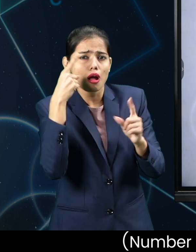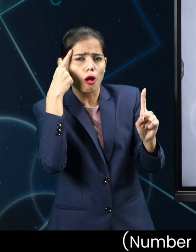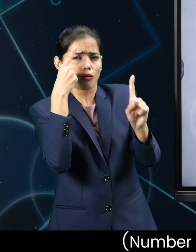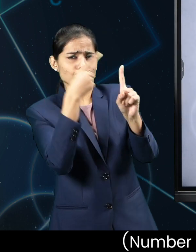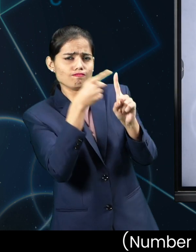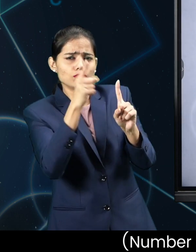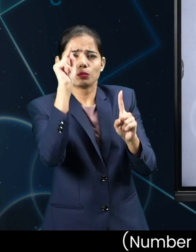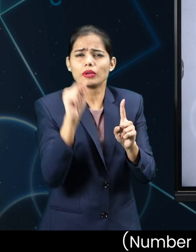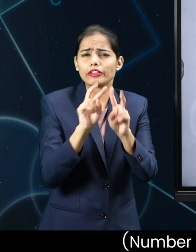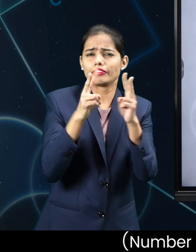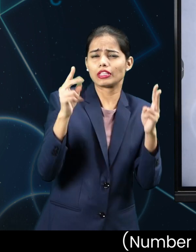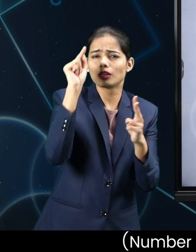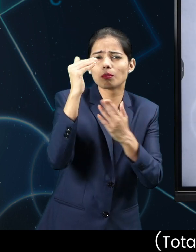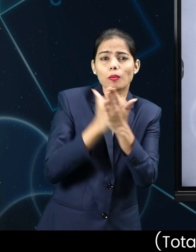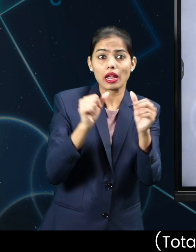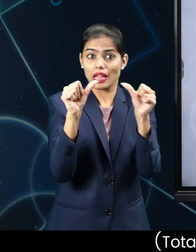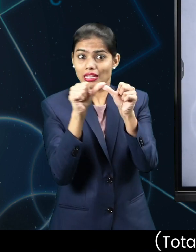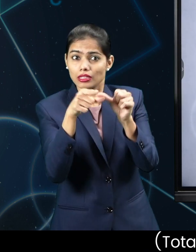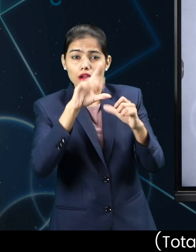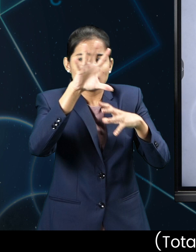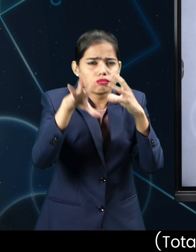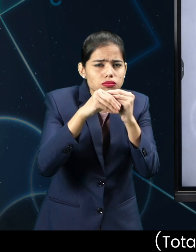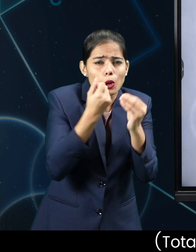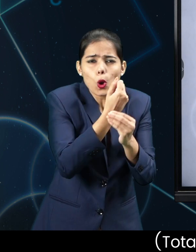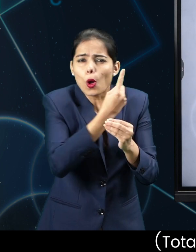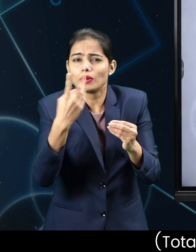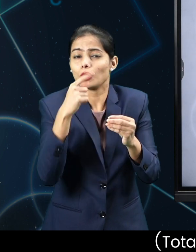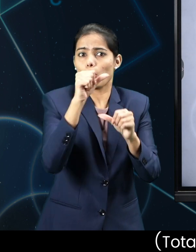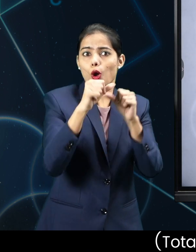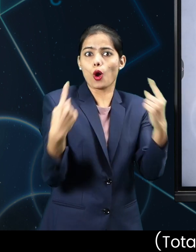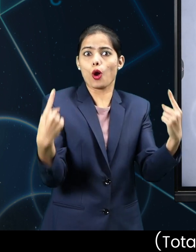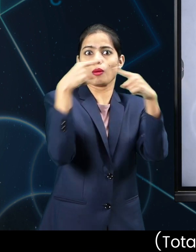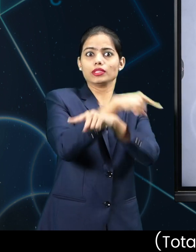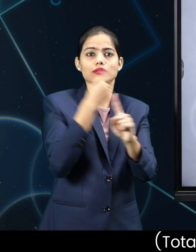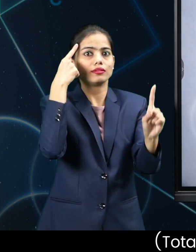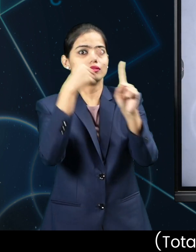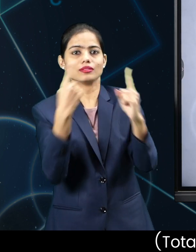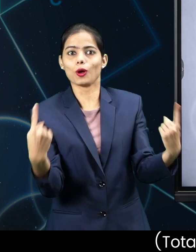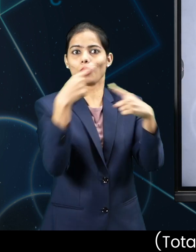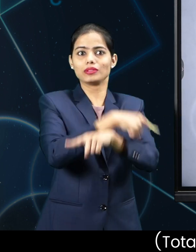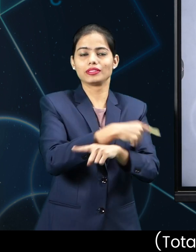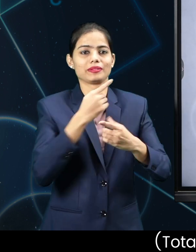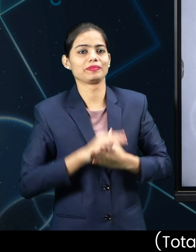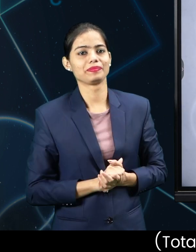favorable outcomes for event A upon total number of possible outcomes.